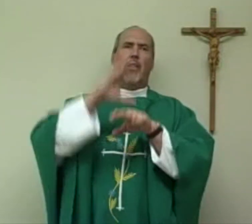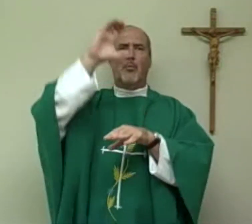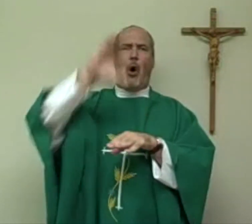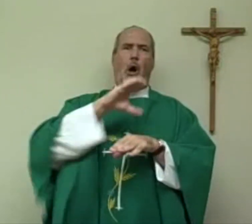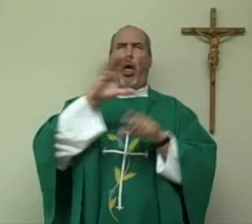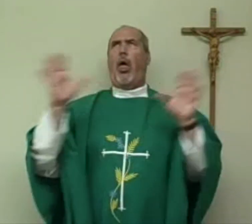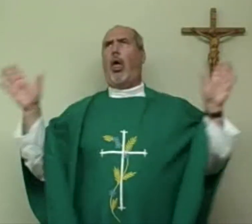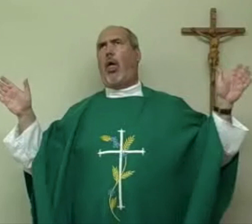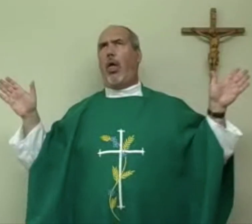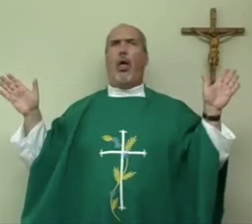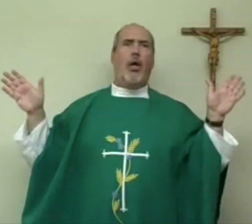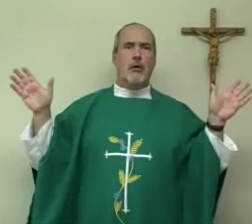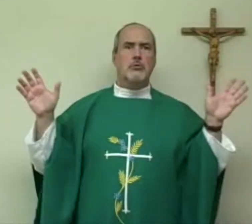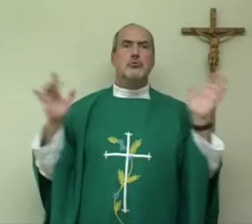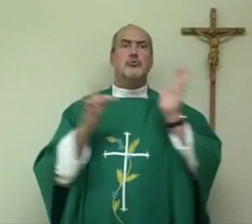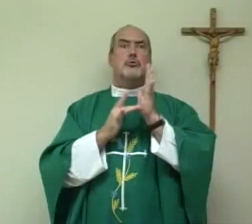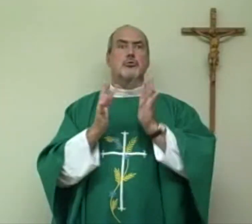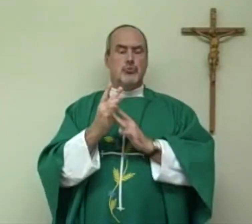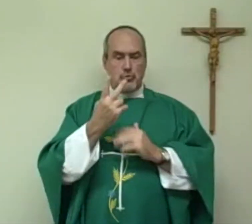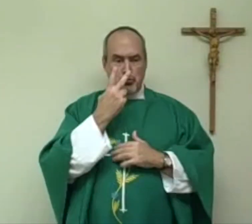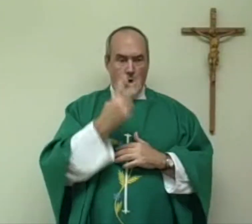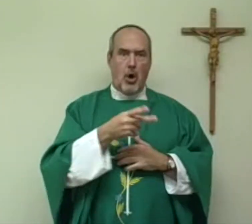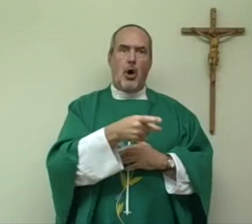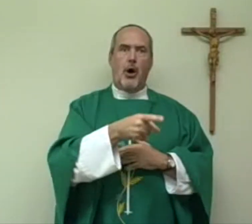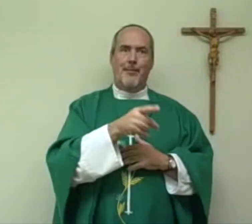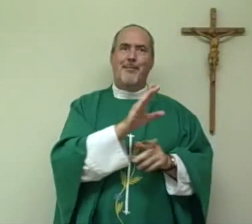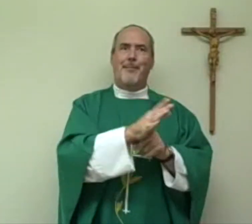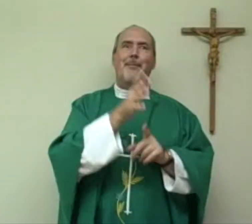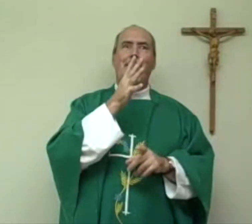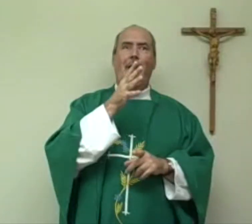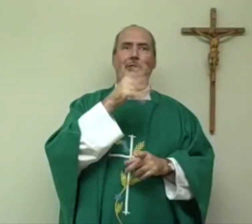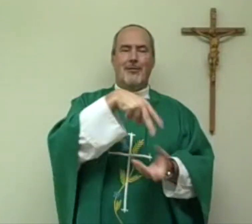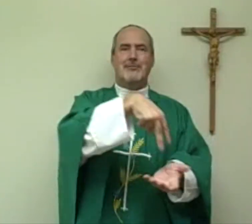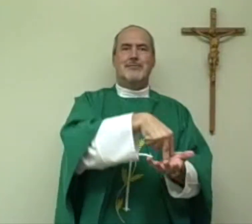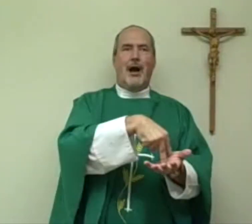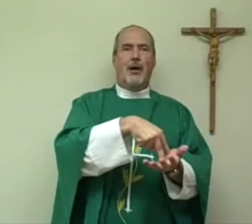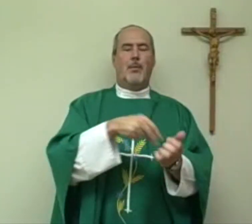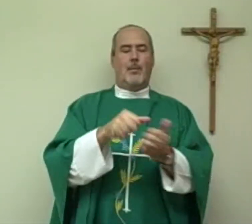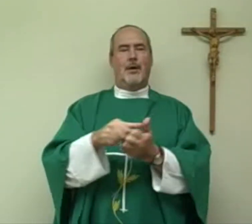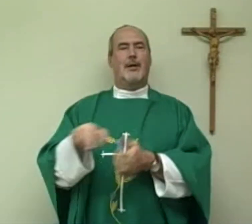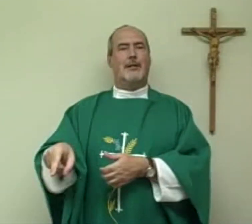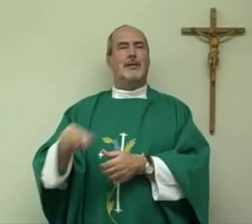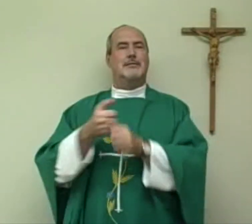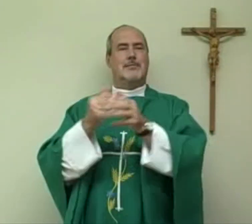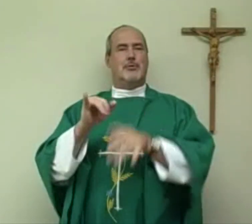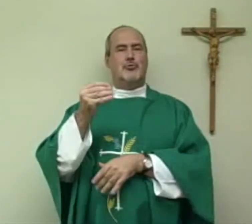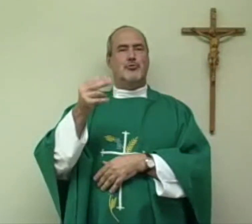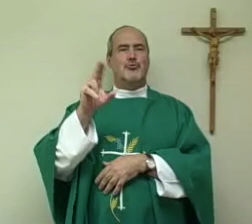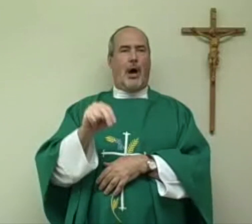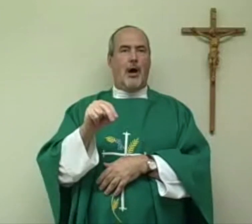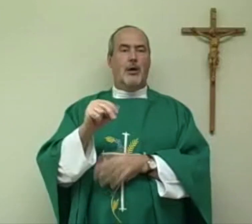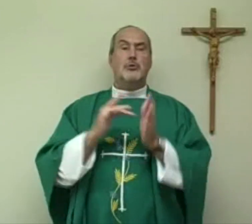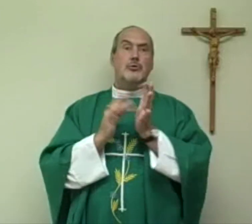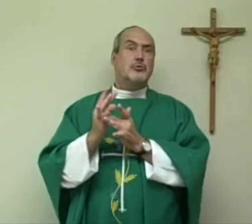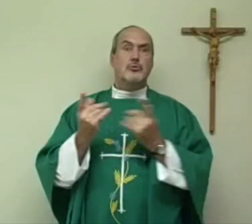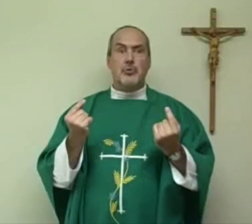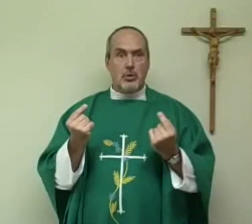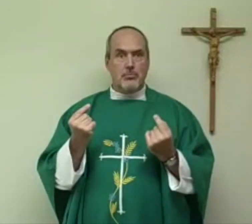John, Jesus was on the cross and delirious, yet he saw his mother standing with John next to